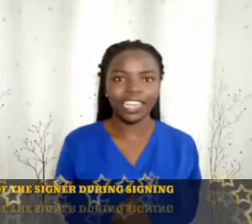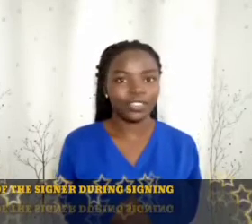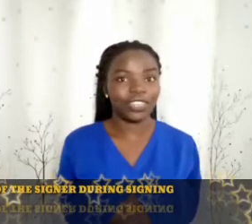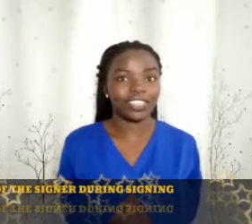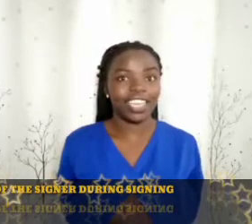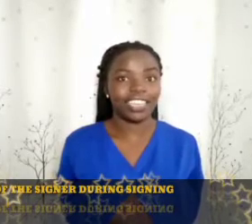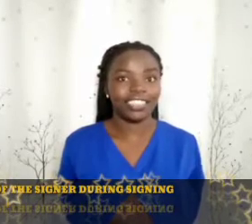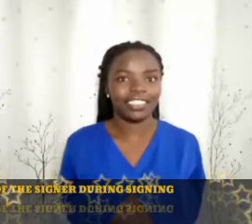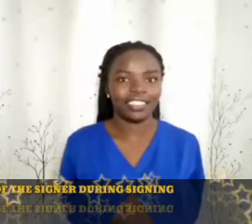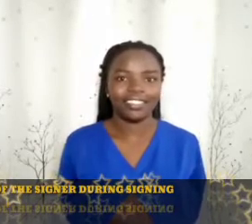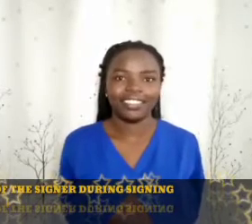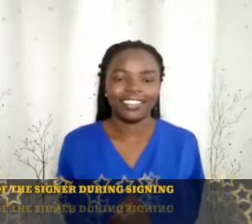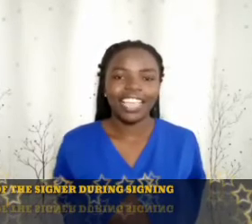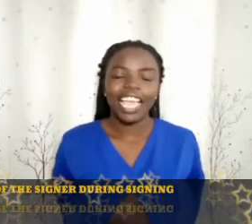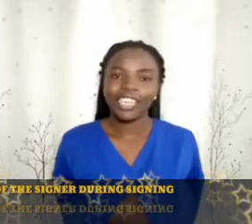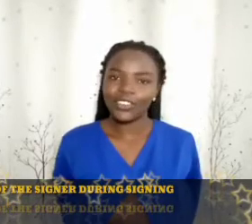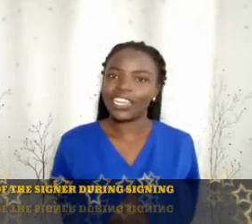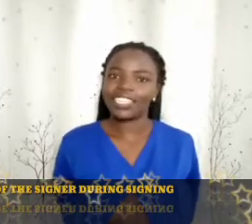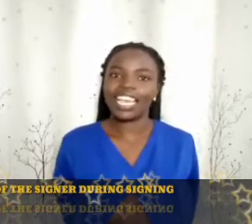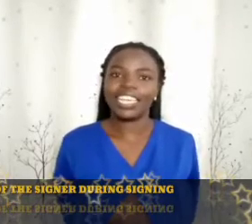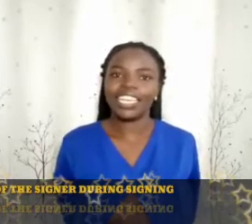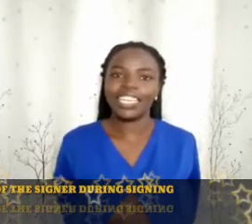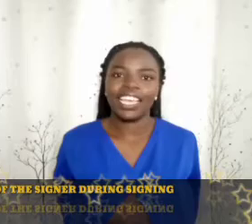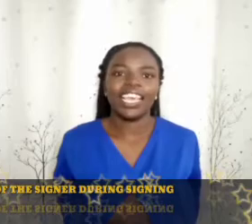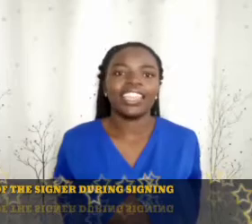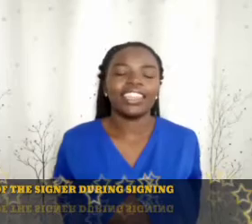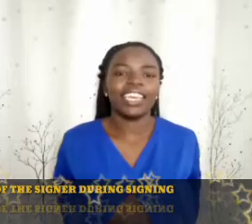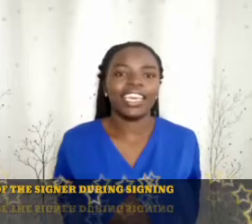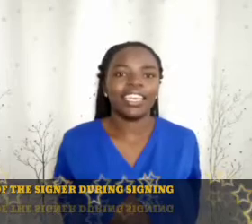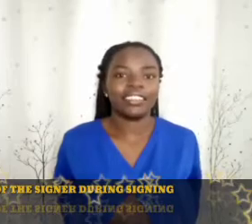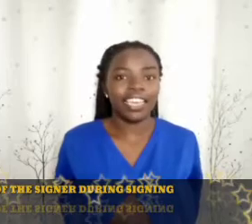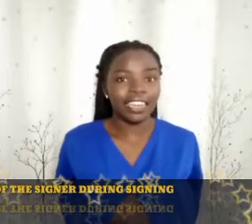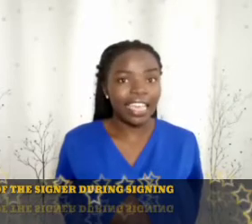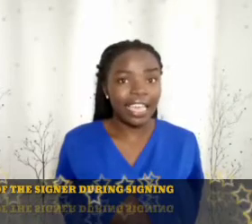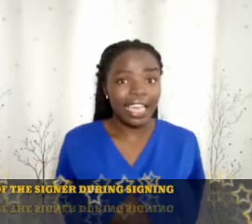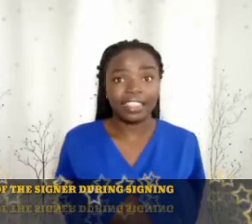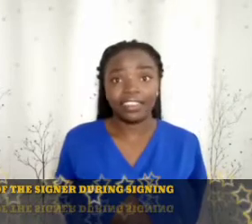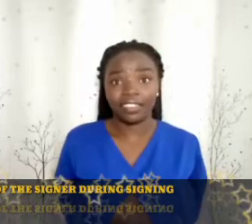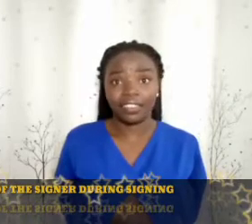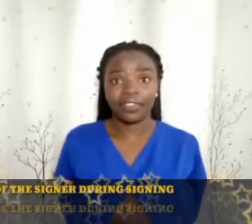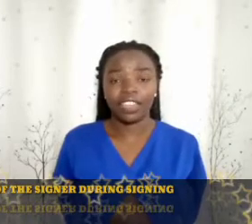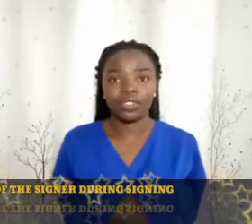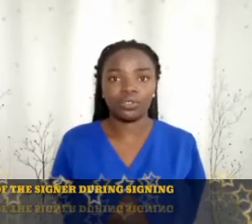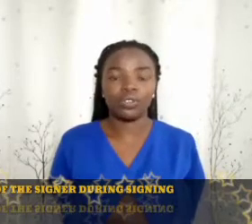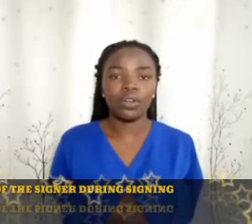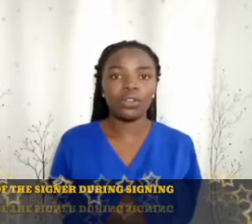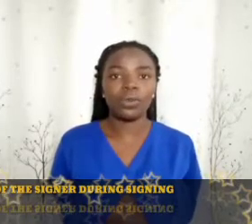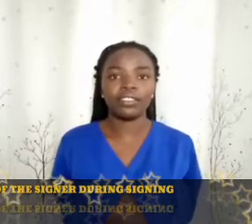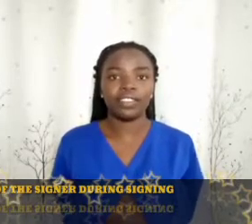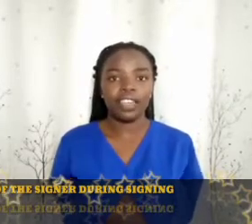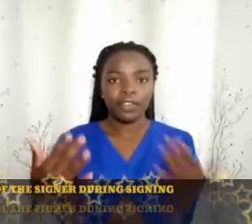signing. During signing, the signer and the receiver should always face each